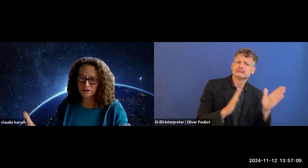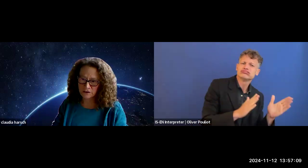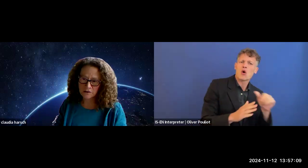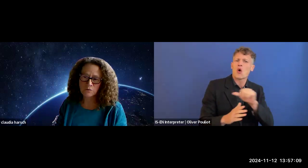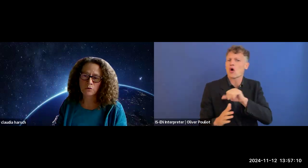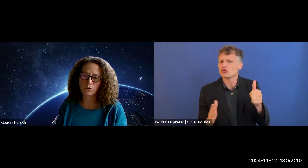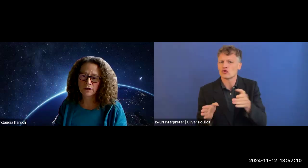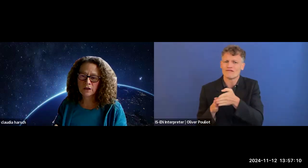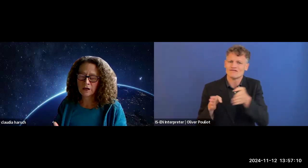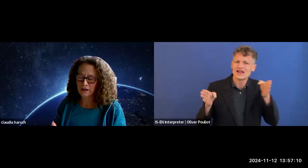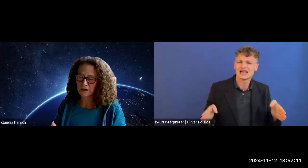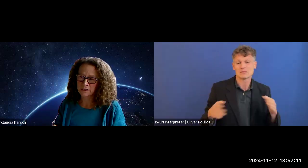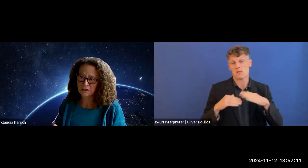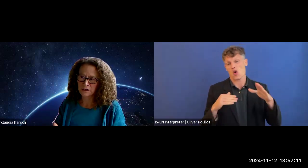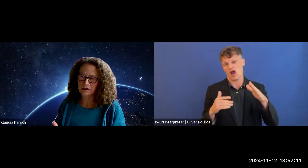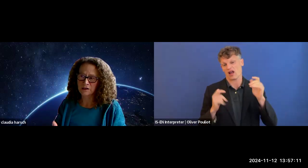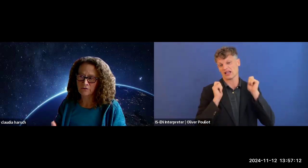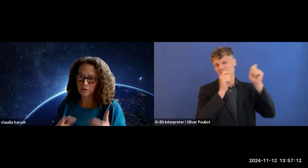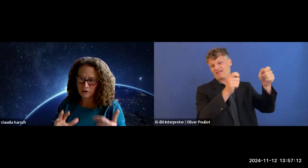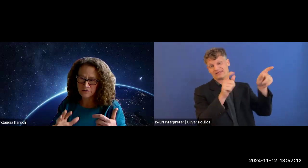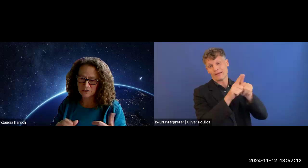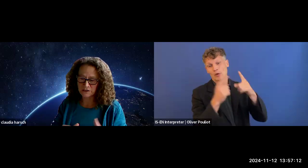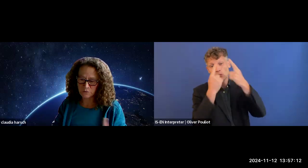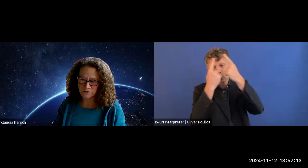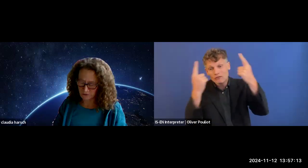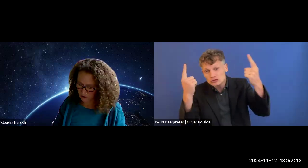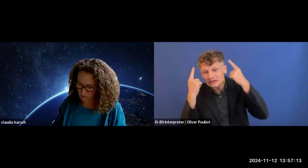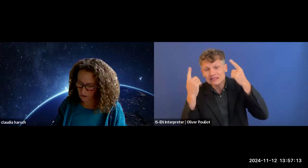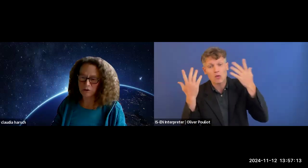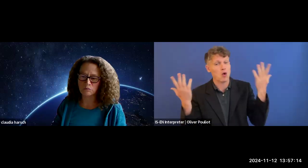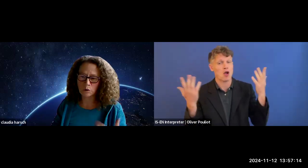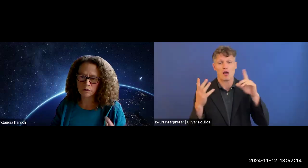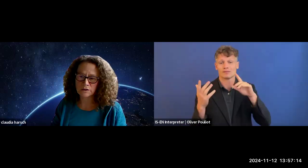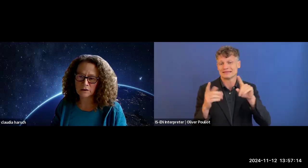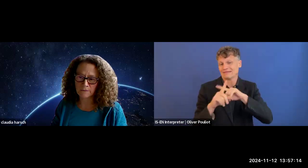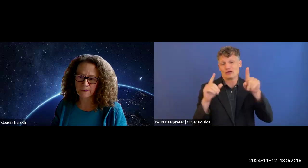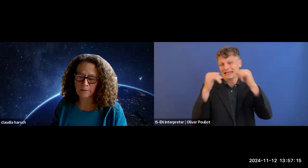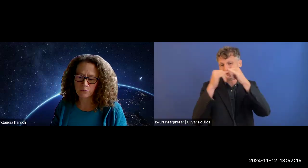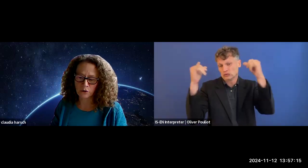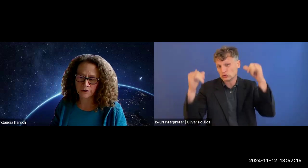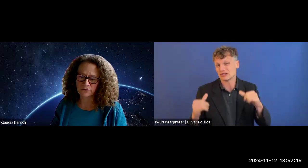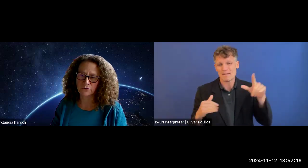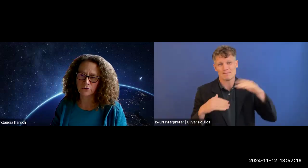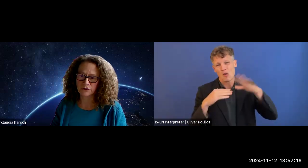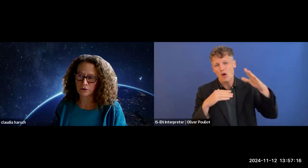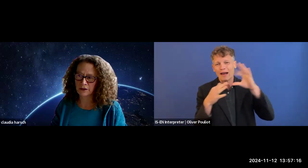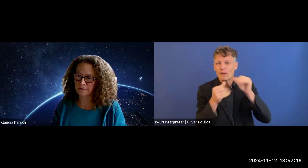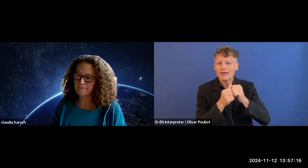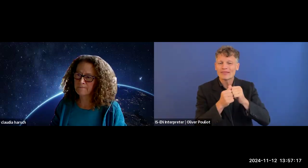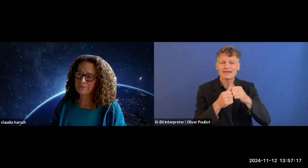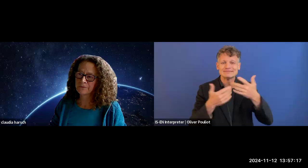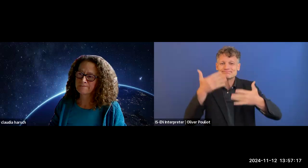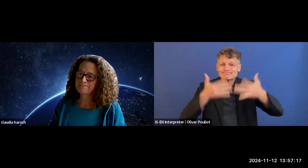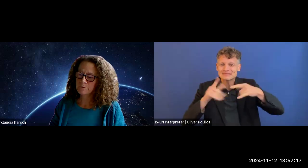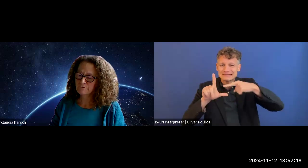need statistical support, and I think familiarization and specification may be the most important for you